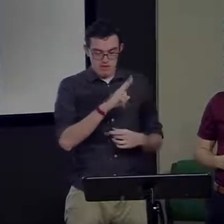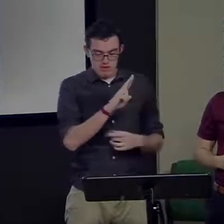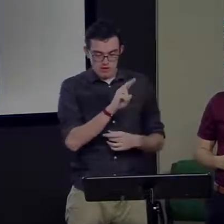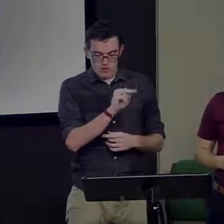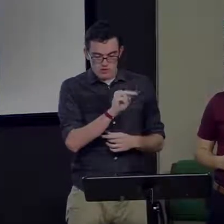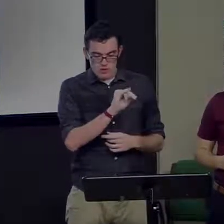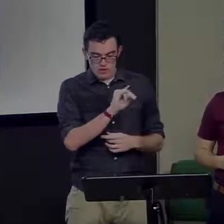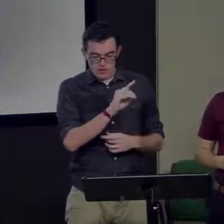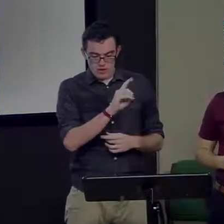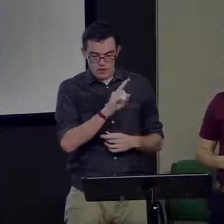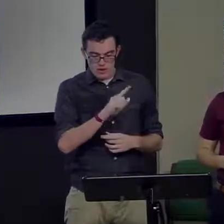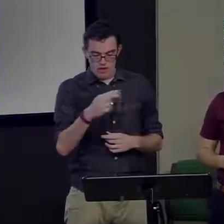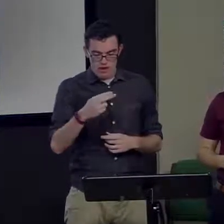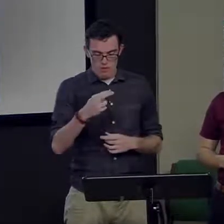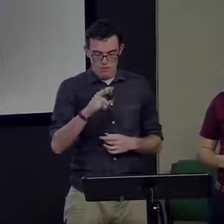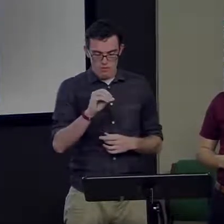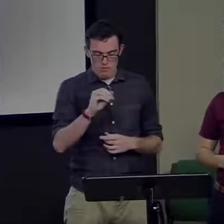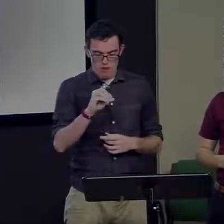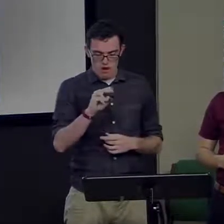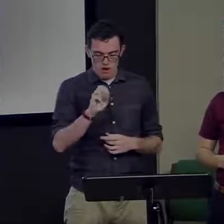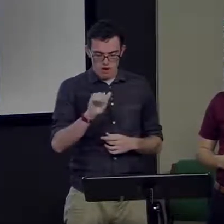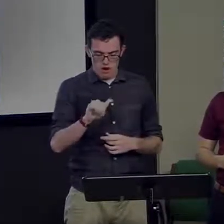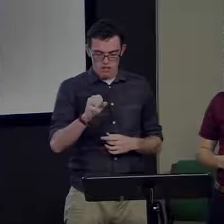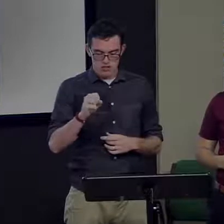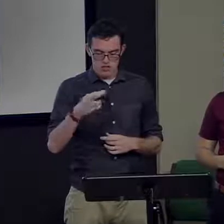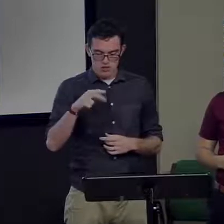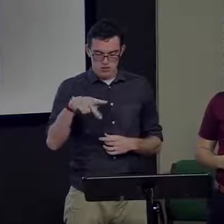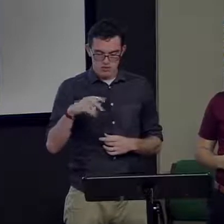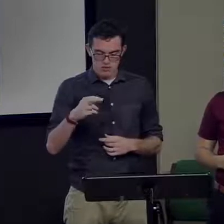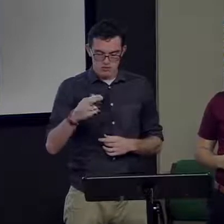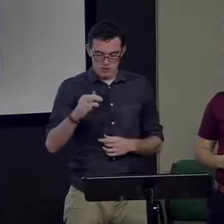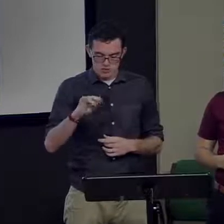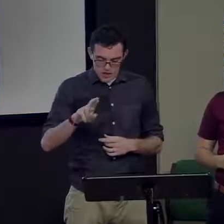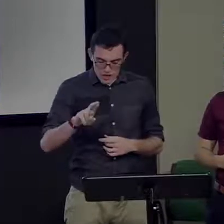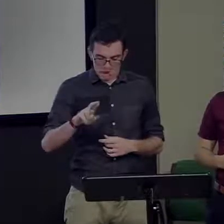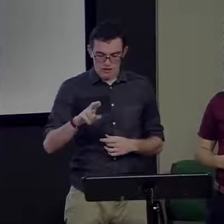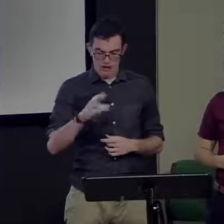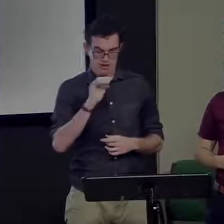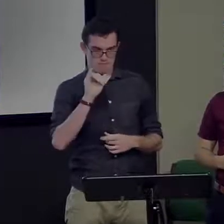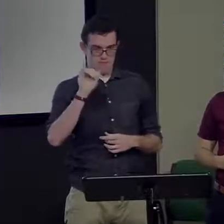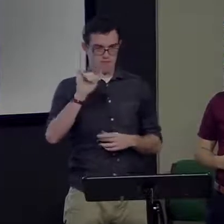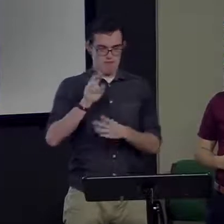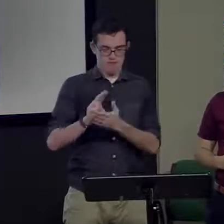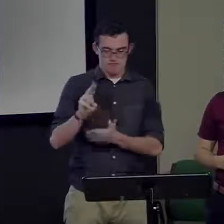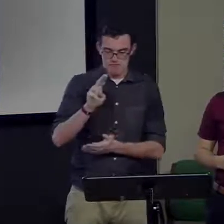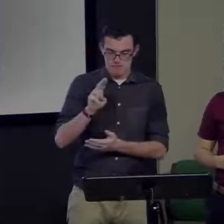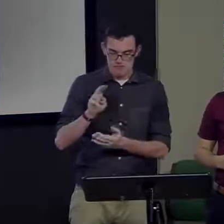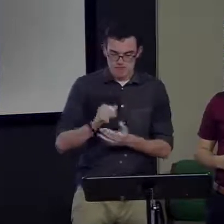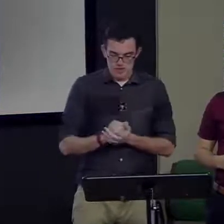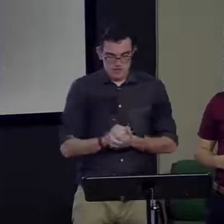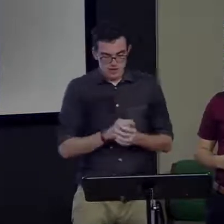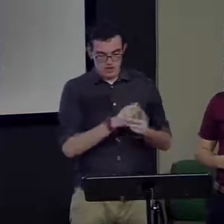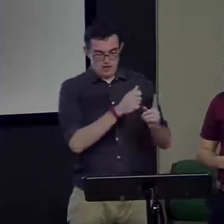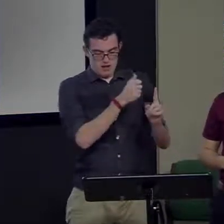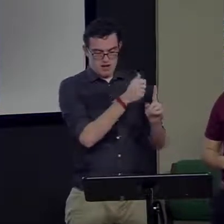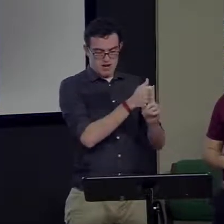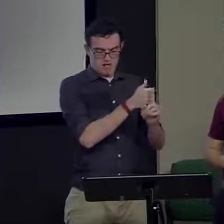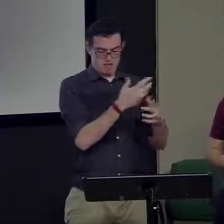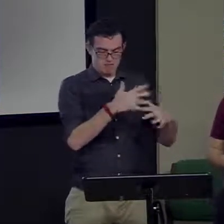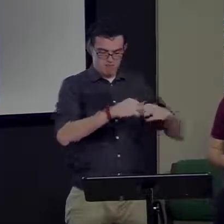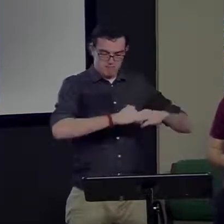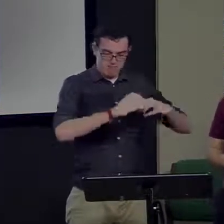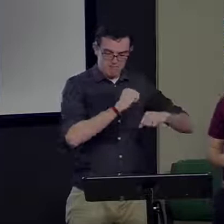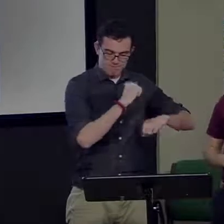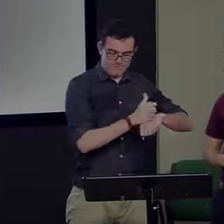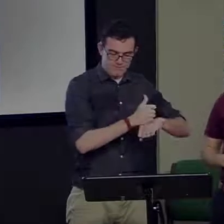holds the Unidel H. Rodney Sharp Chair of that university.